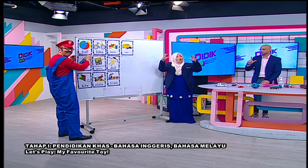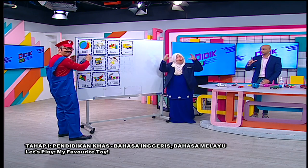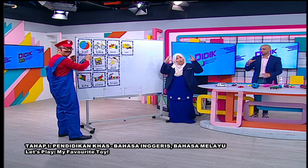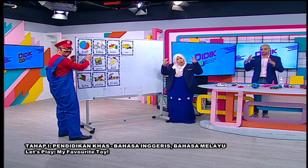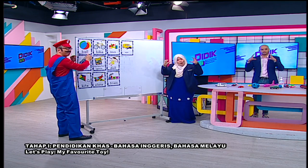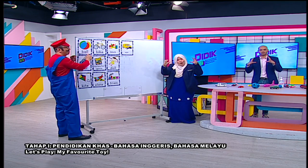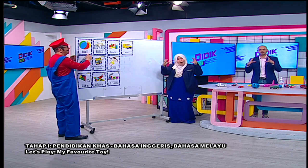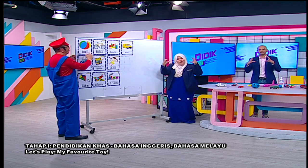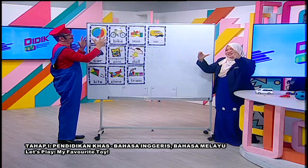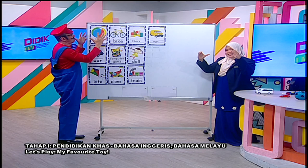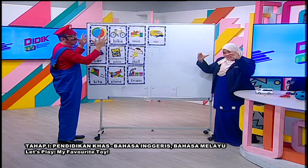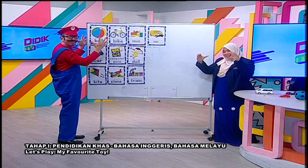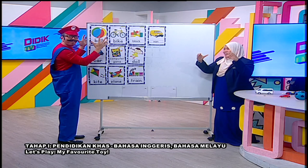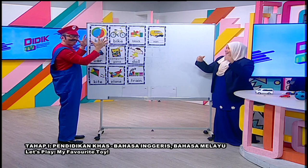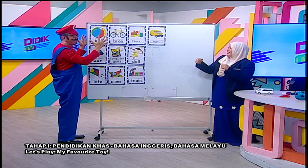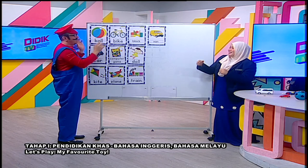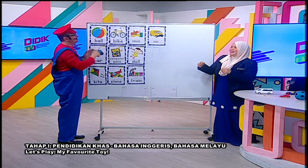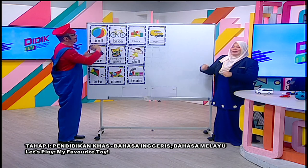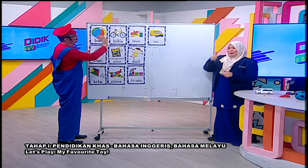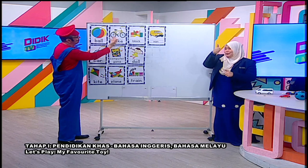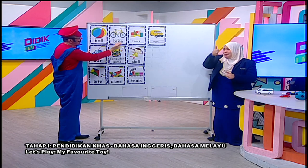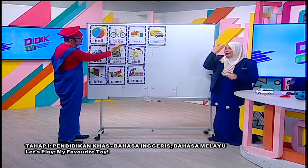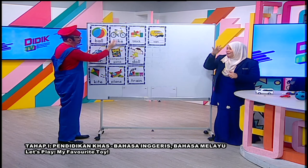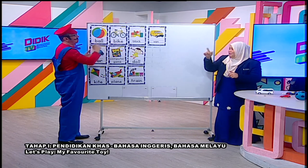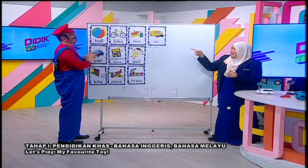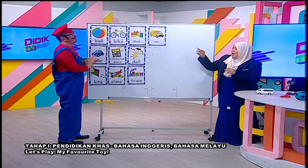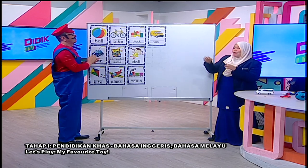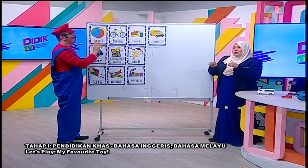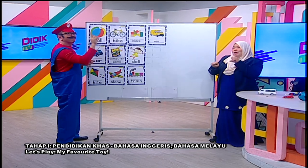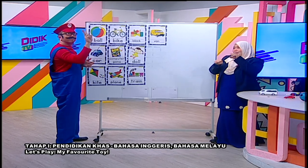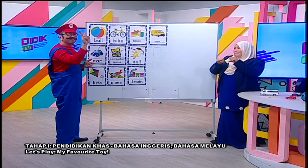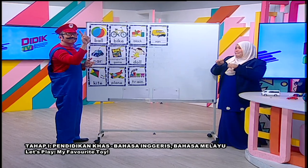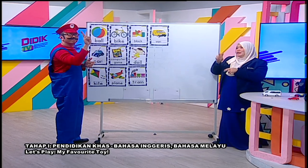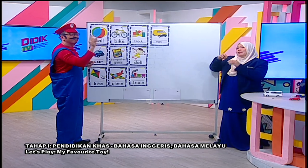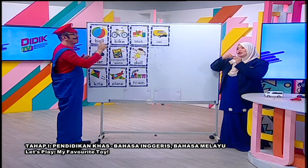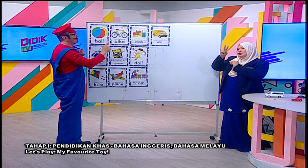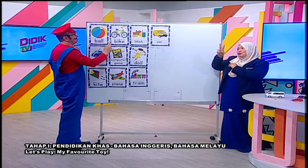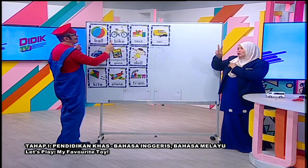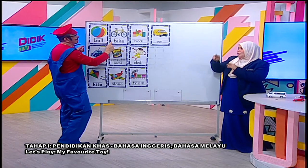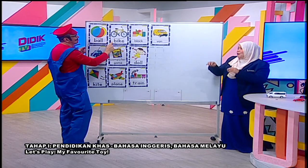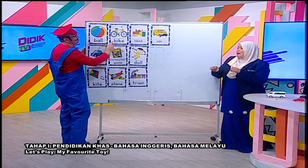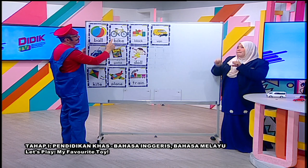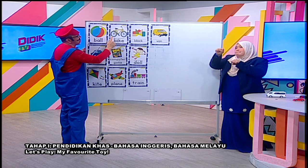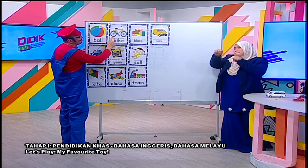B-A-L-L. Ball. Okay. Good. Now, number two.